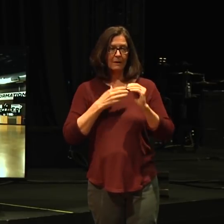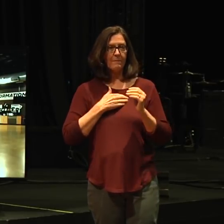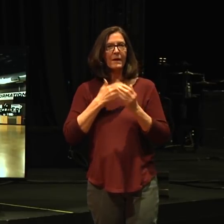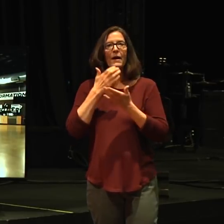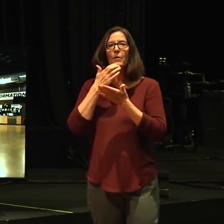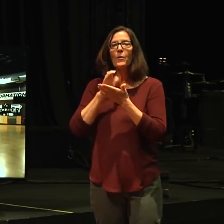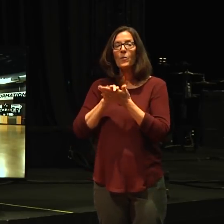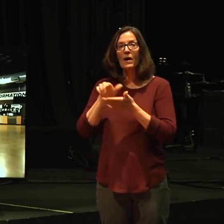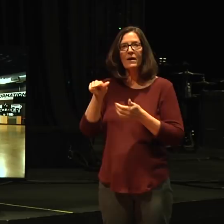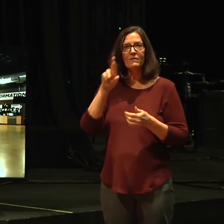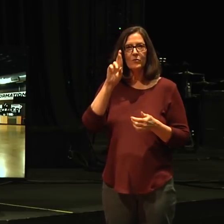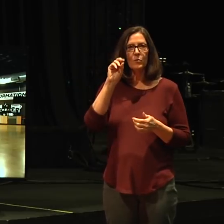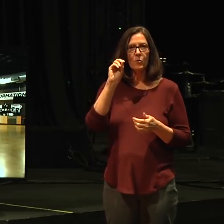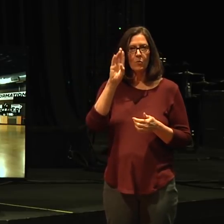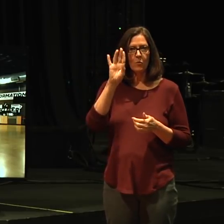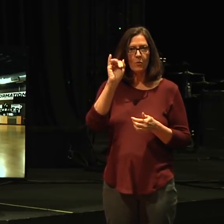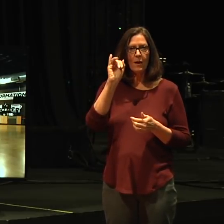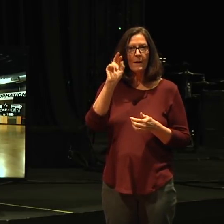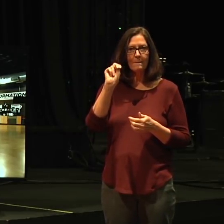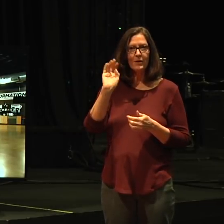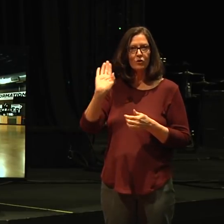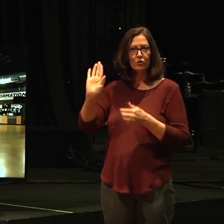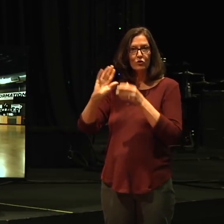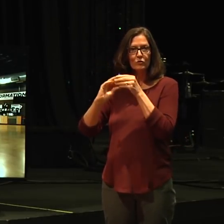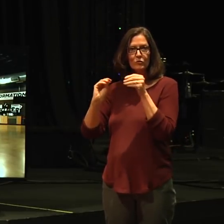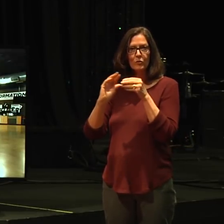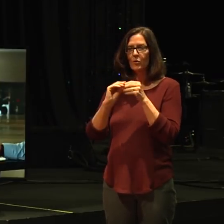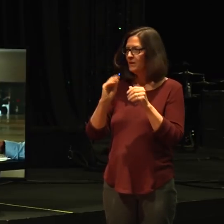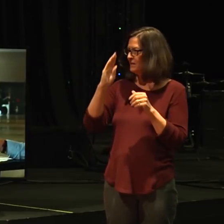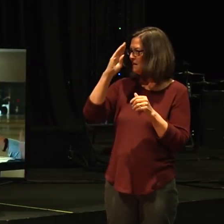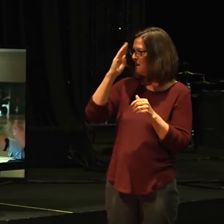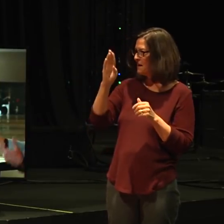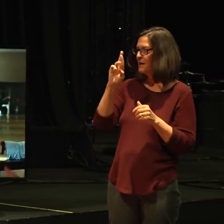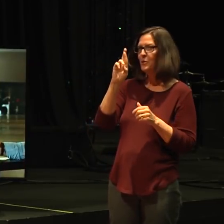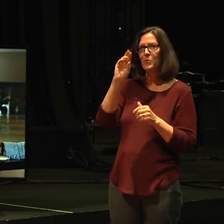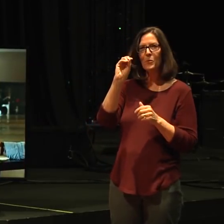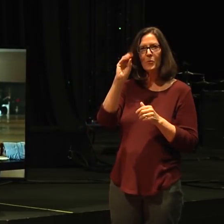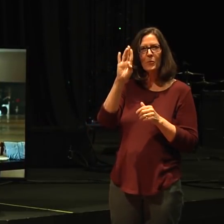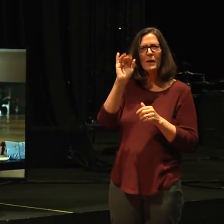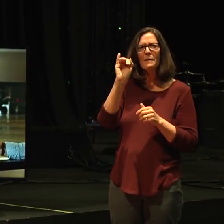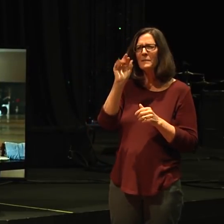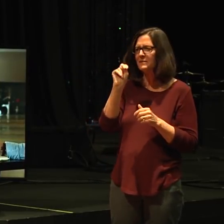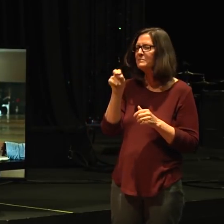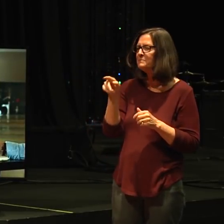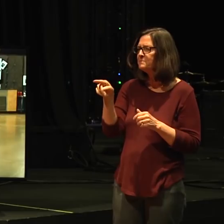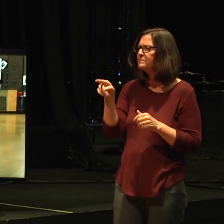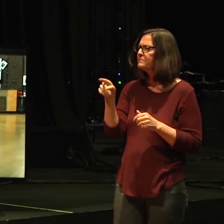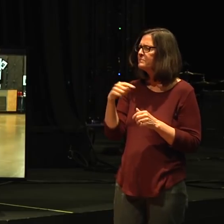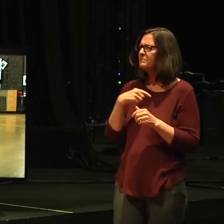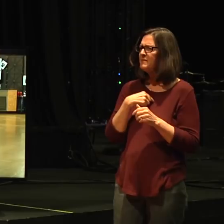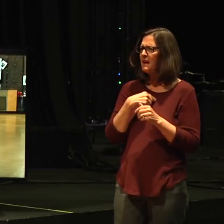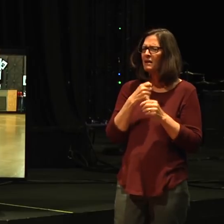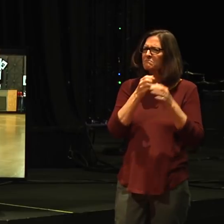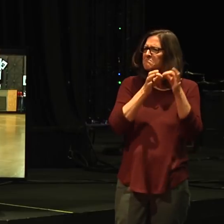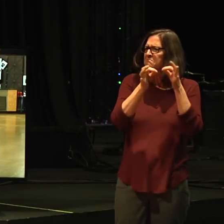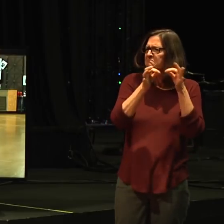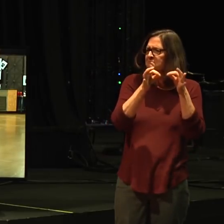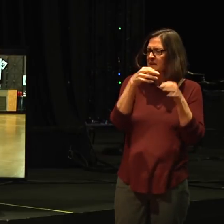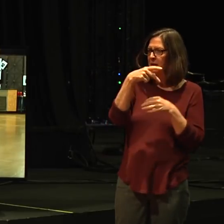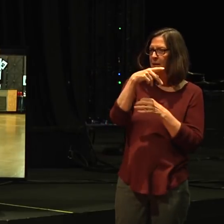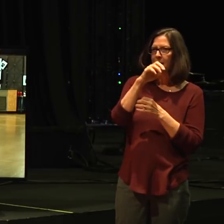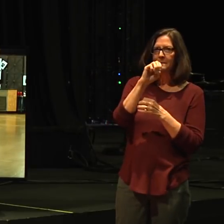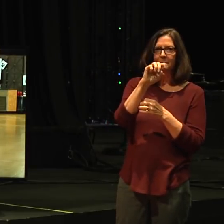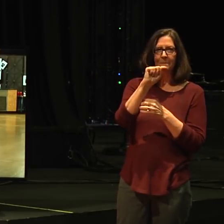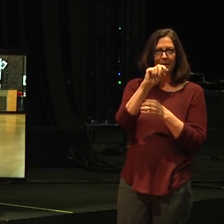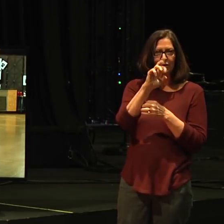it. Hey, Rob. Hey, so Rob, so as I've been unpacking this story about here's Peter in a